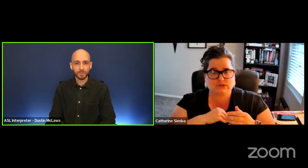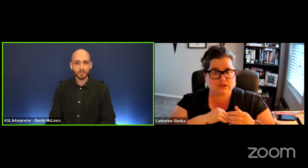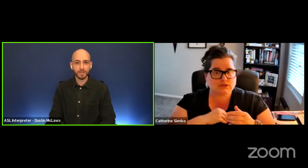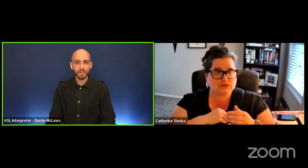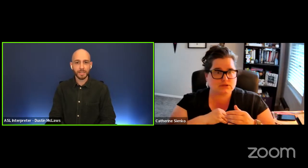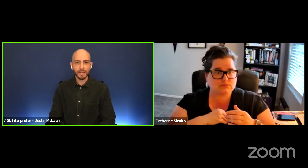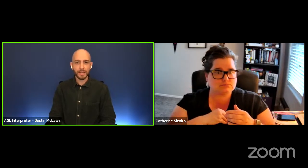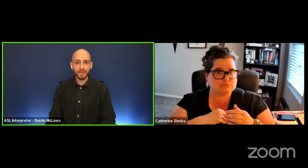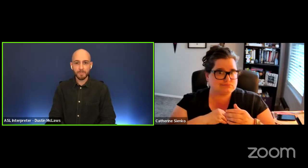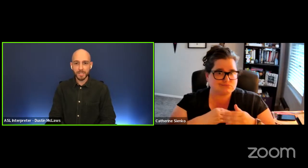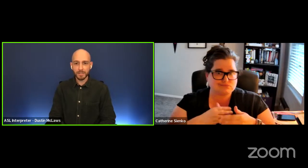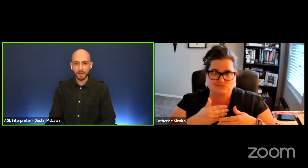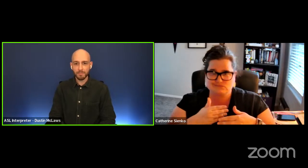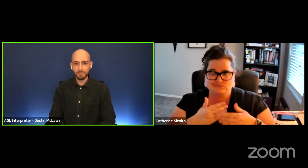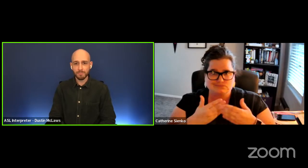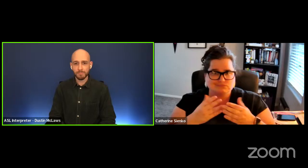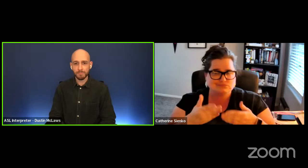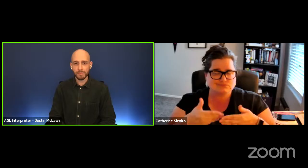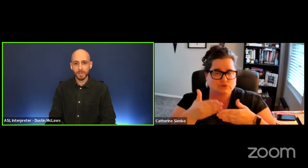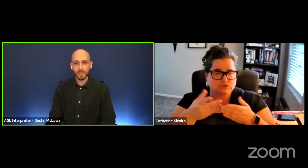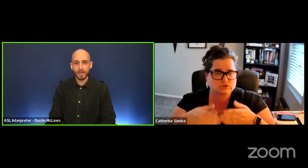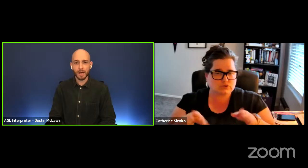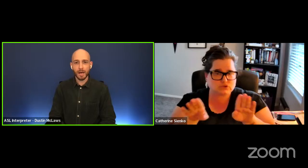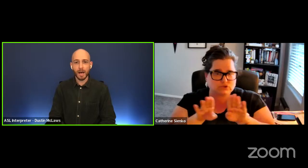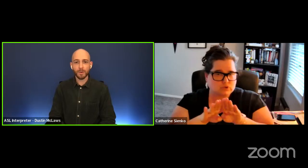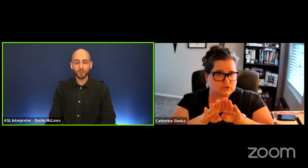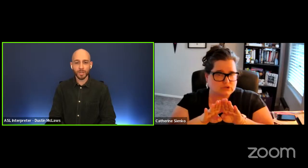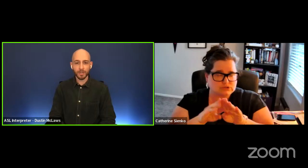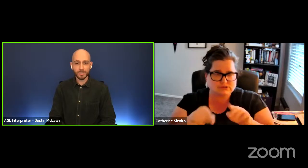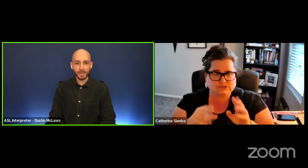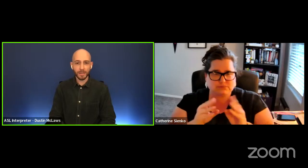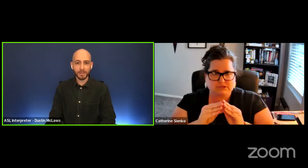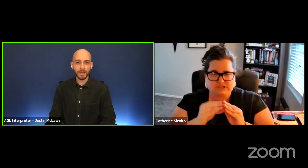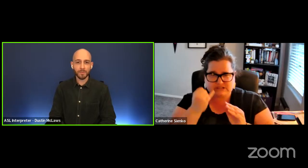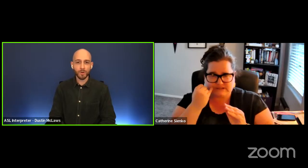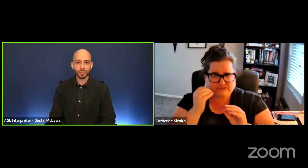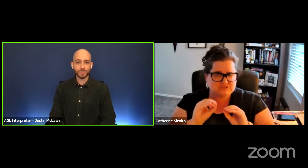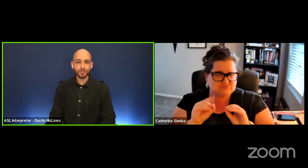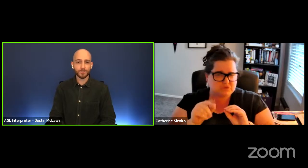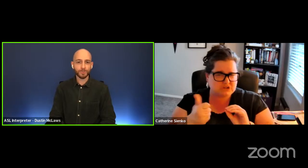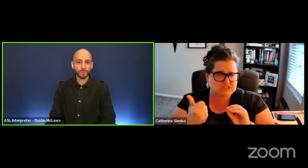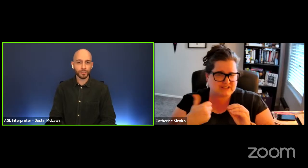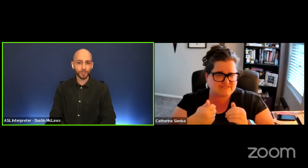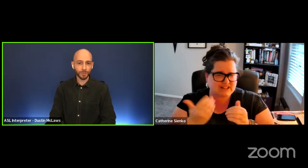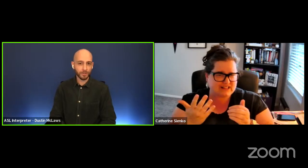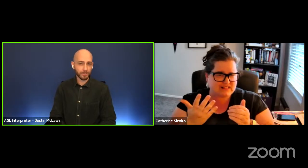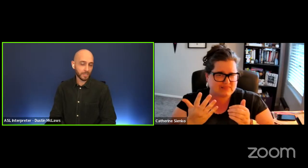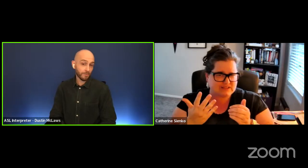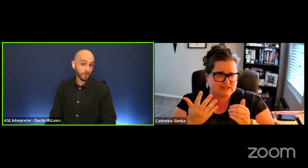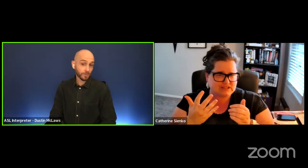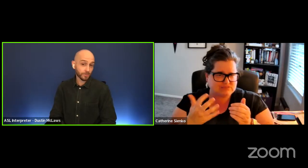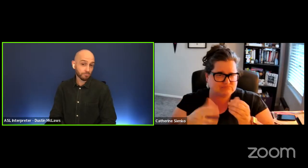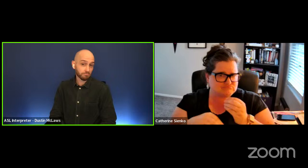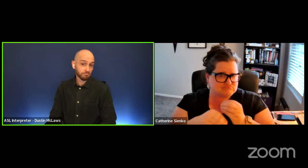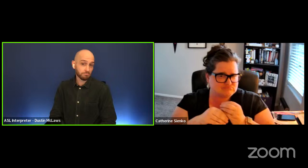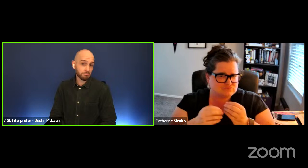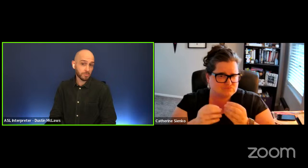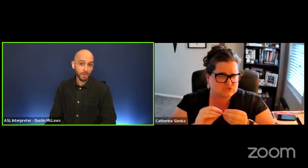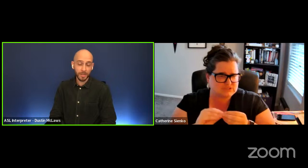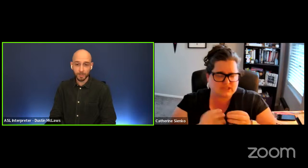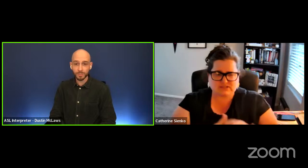meetings. In the meantime, I will entertain a motion to adjourn if